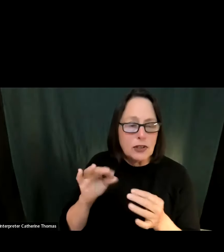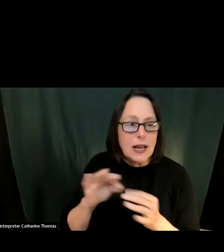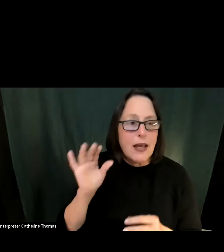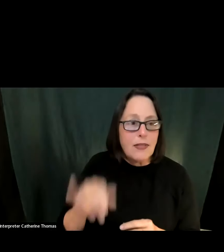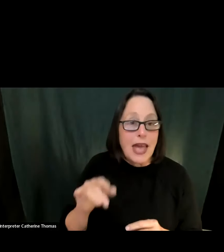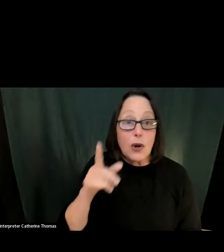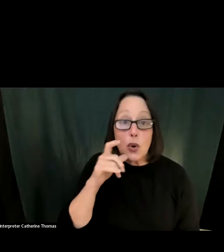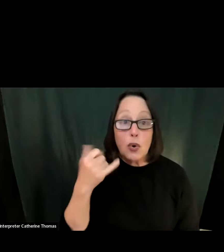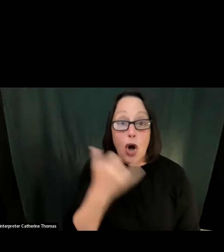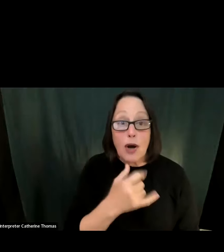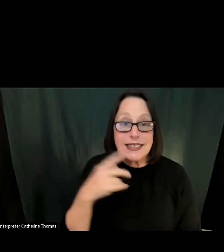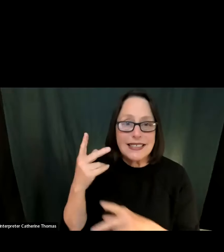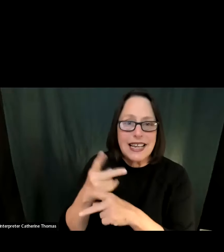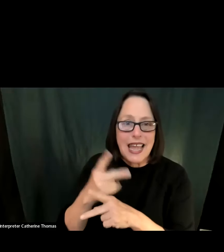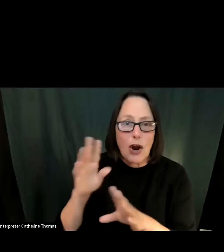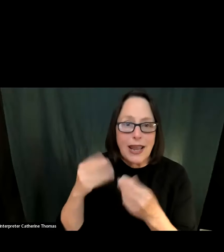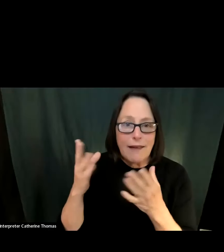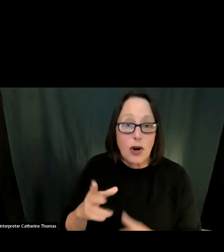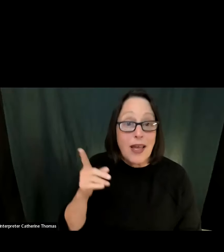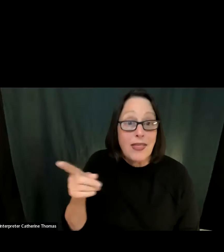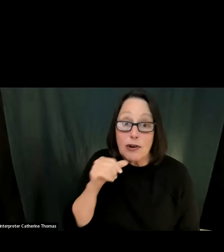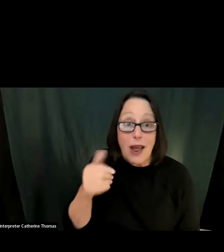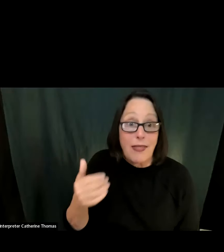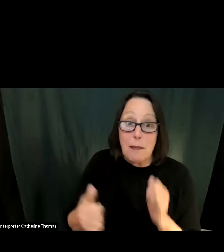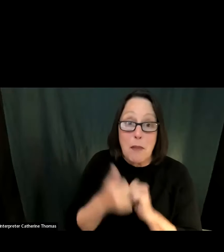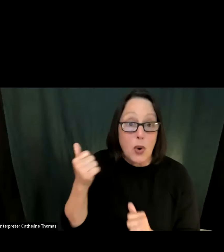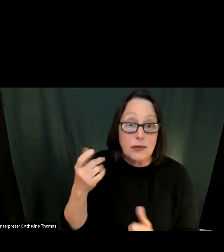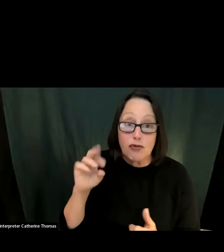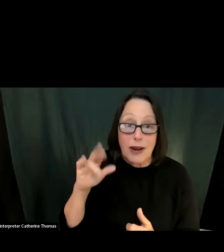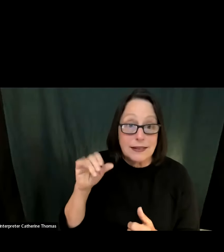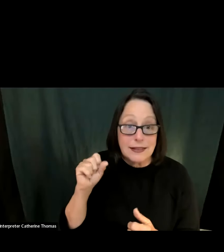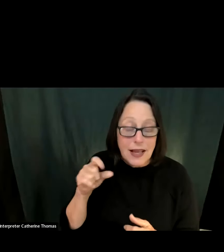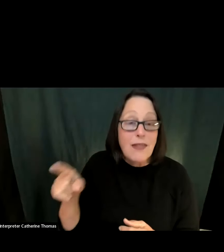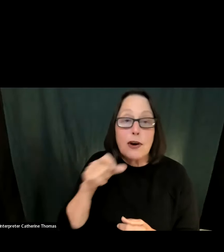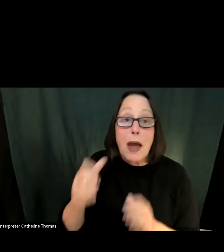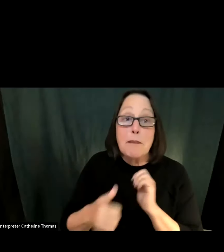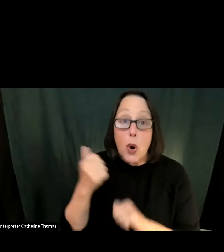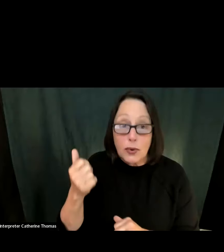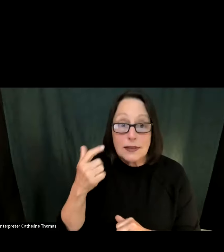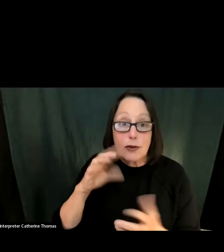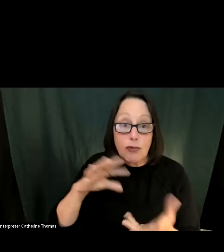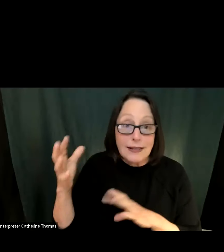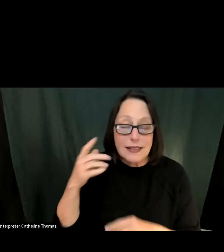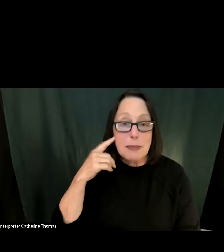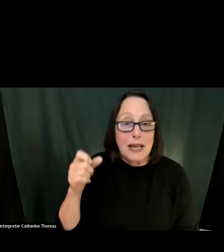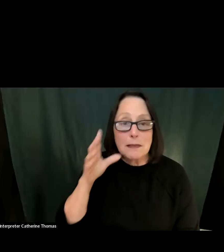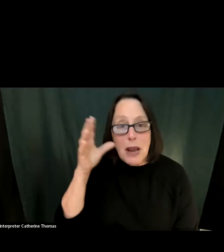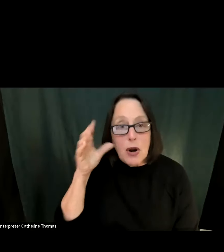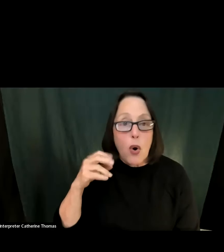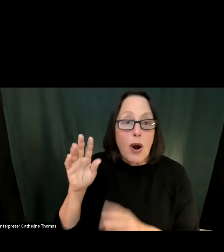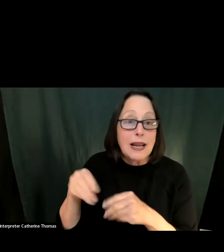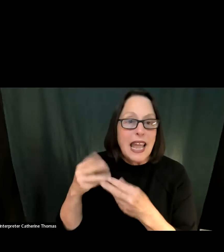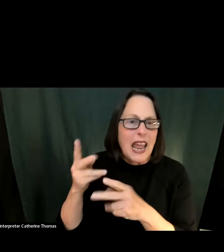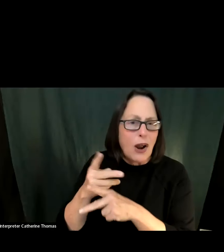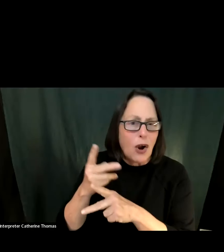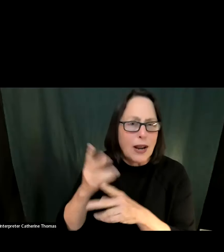people calling, and they're not the person most in crisis. Emphasis on the term most in crisis, because the parent or caregiver calling about their